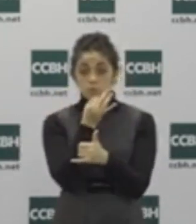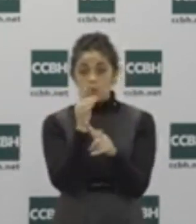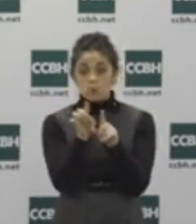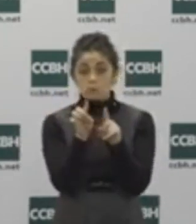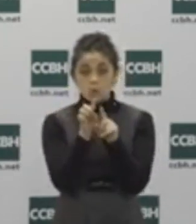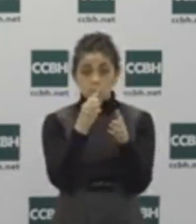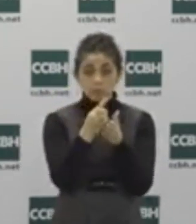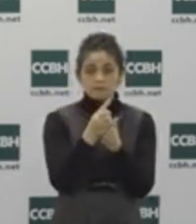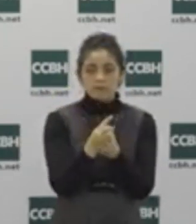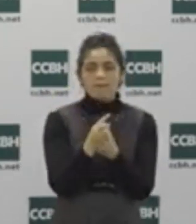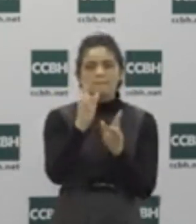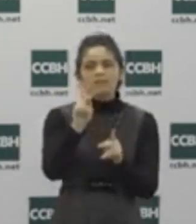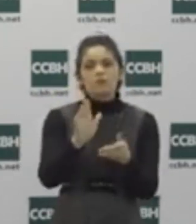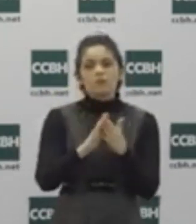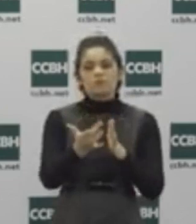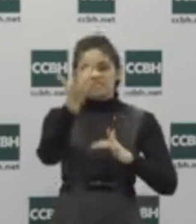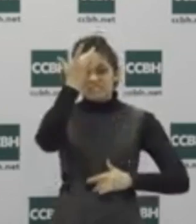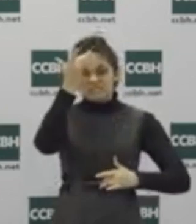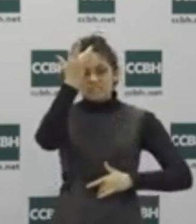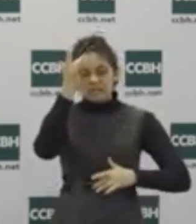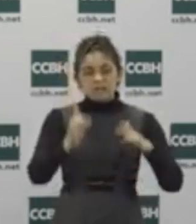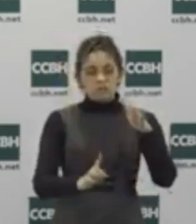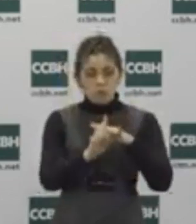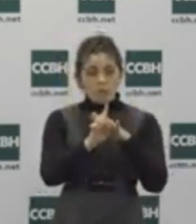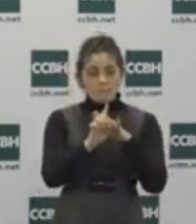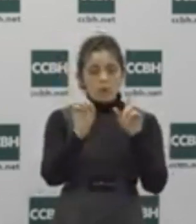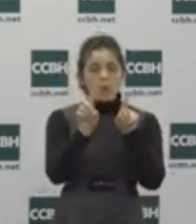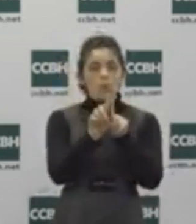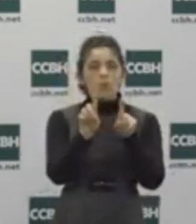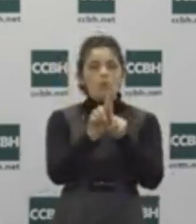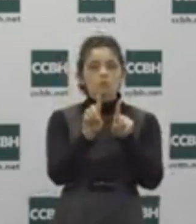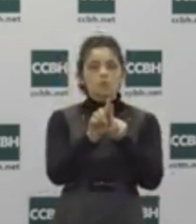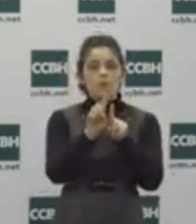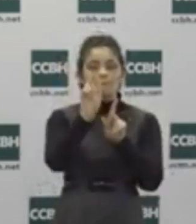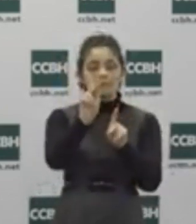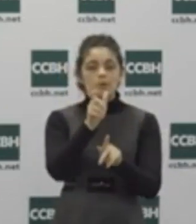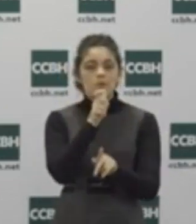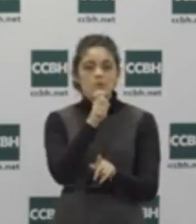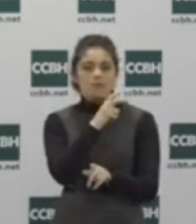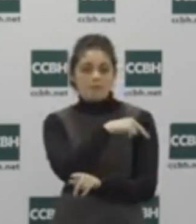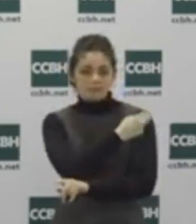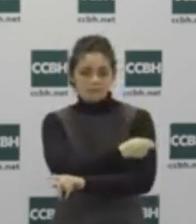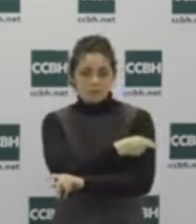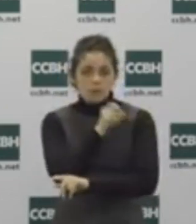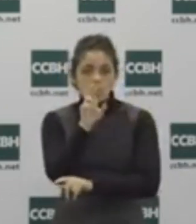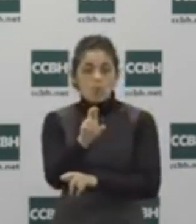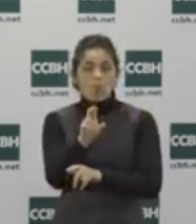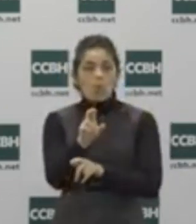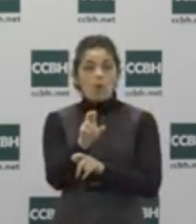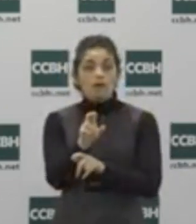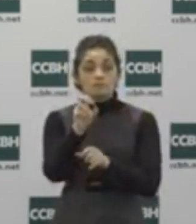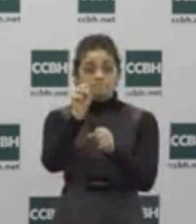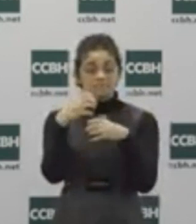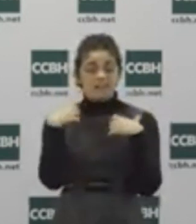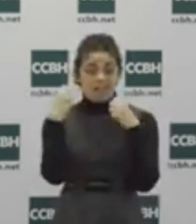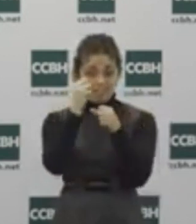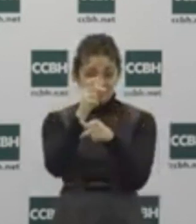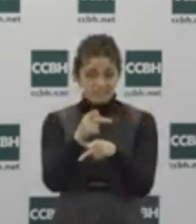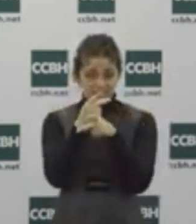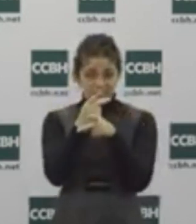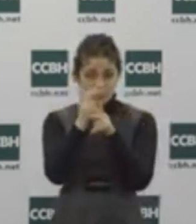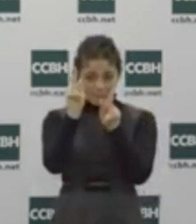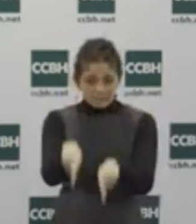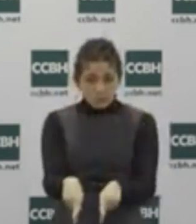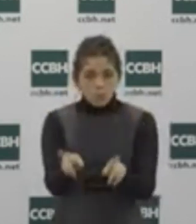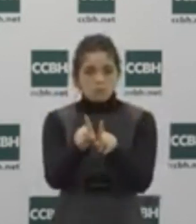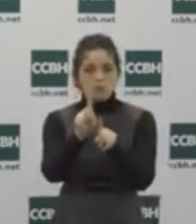who are symptomatic or hospitalized in the first tier, or healthcare workers, of course, that we need to be tested, who are on the front